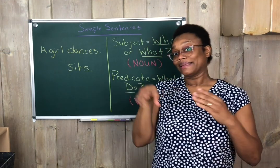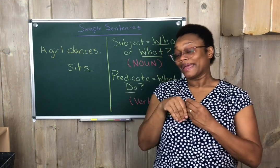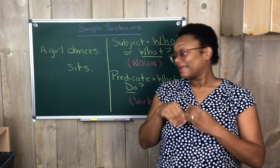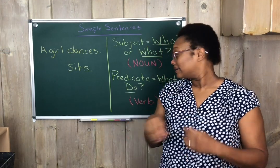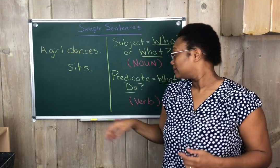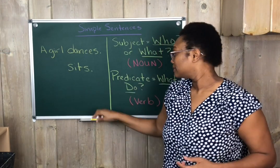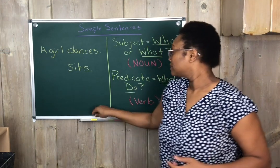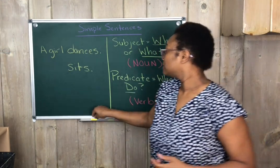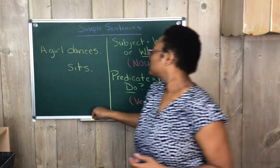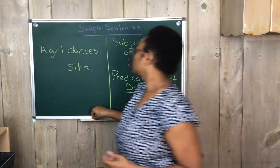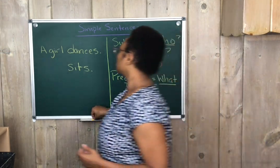So I can add